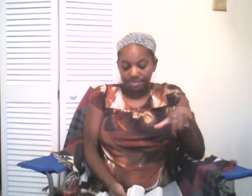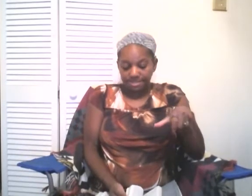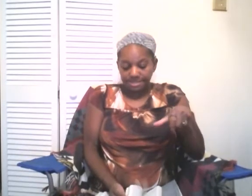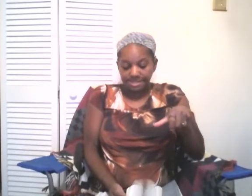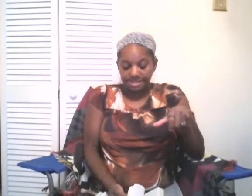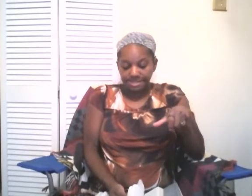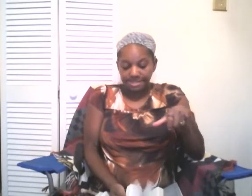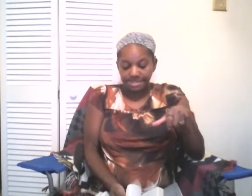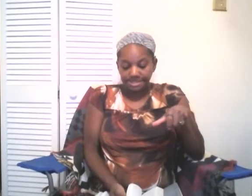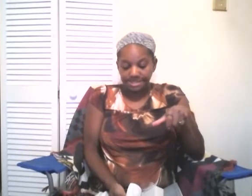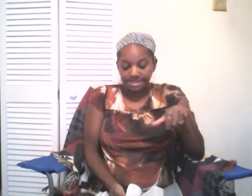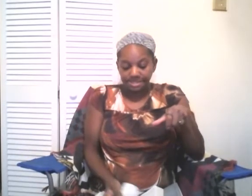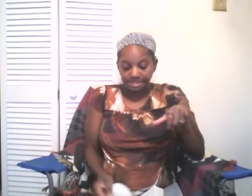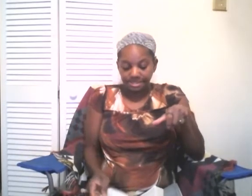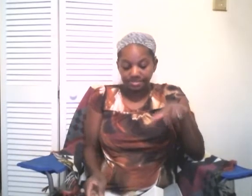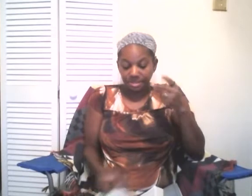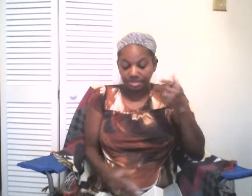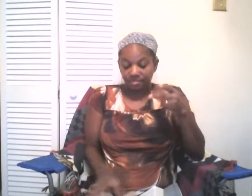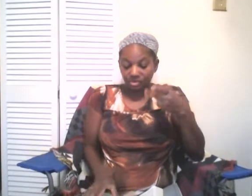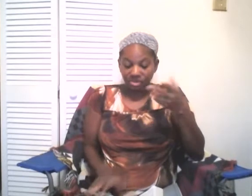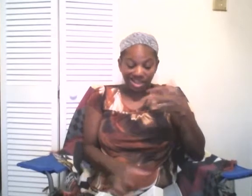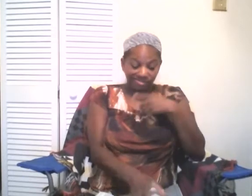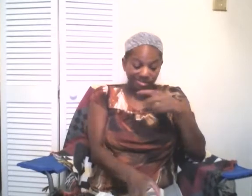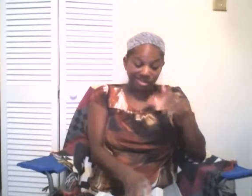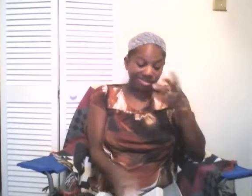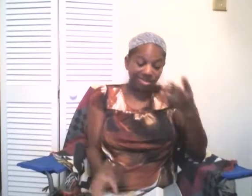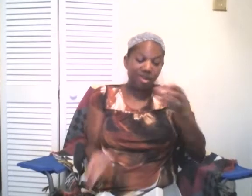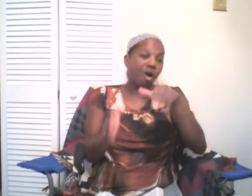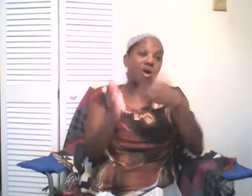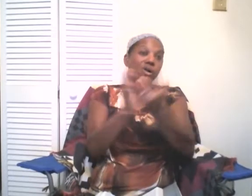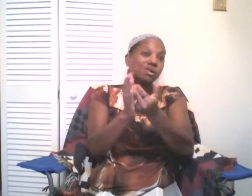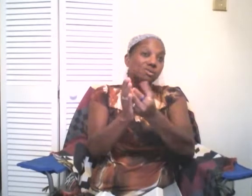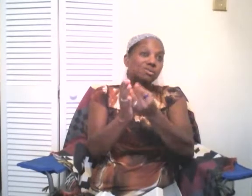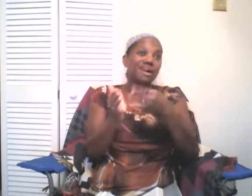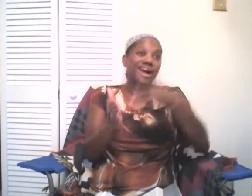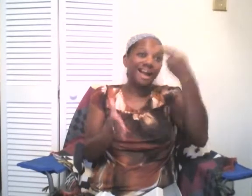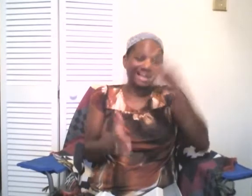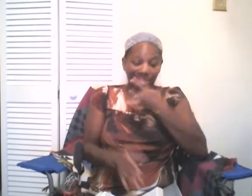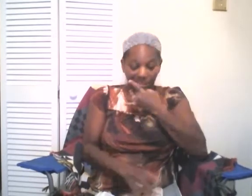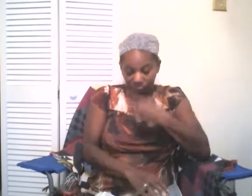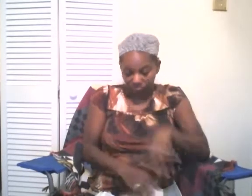chapter, let me get the verse I have all highlighted.